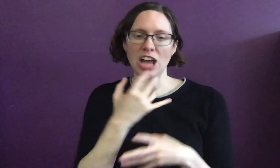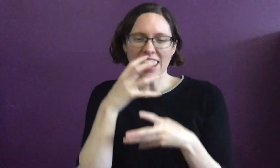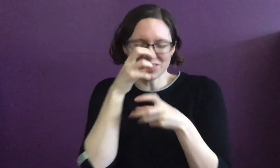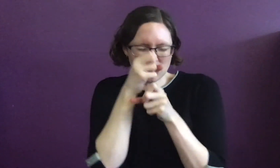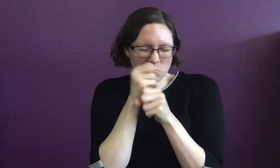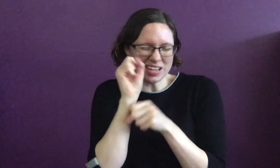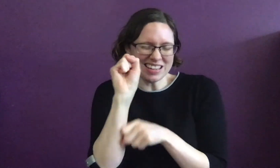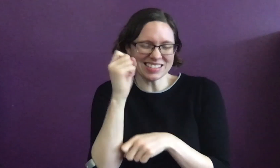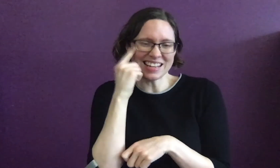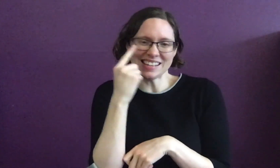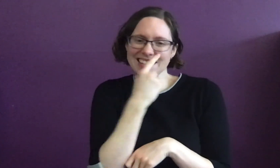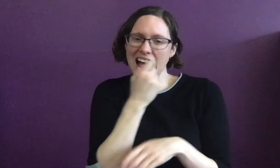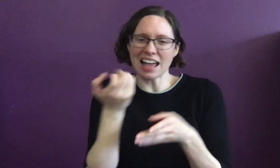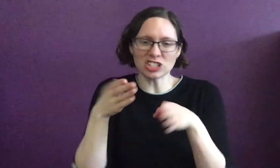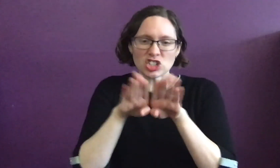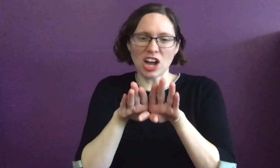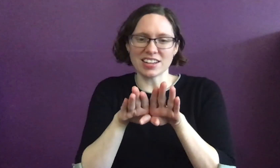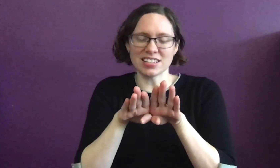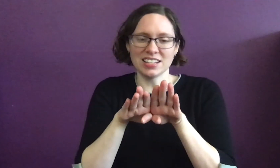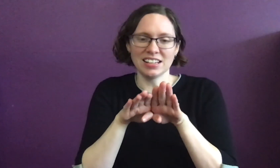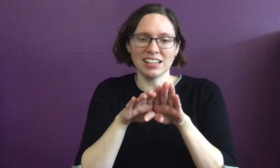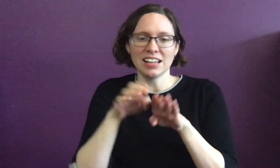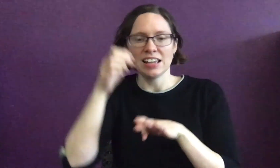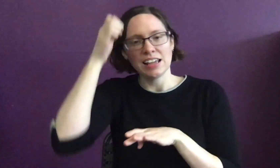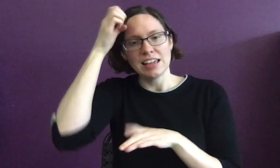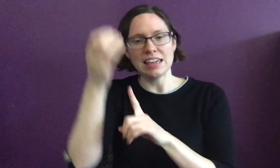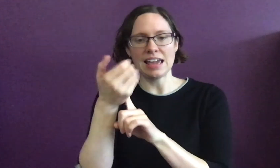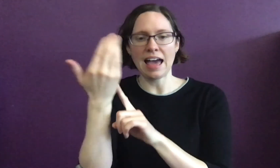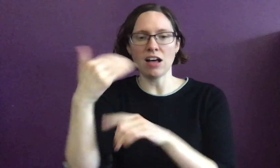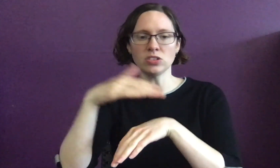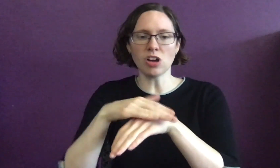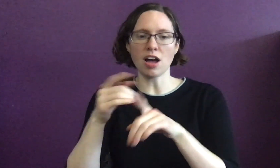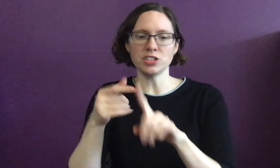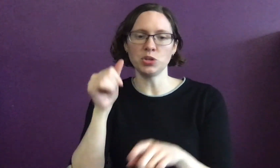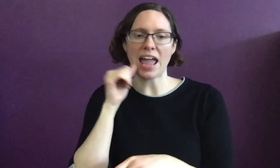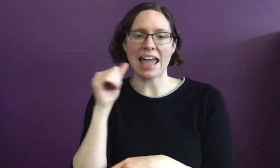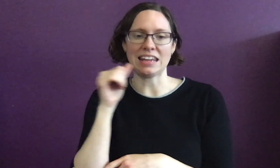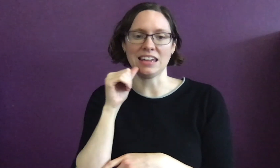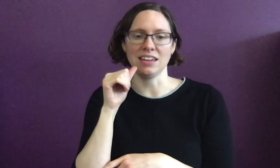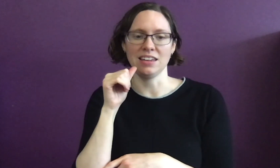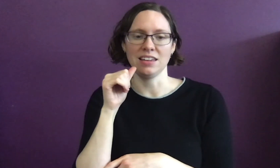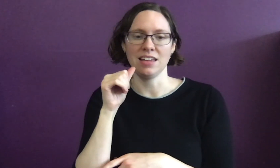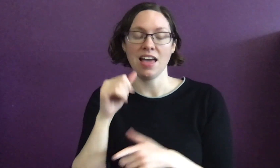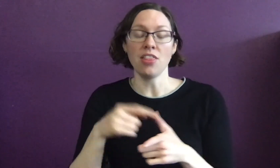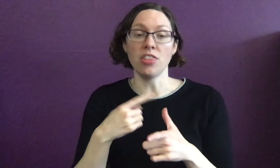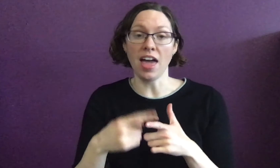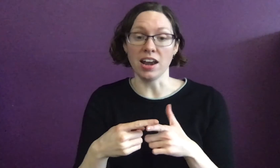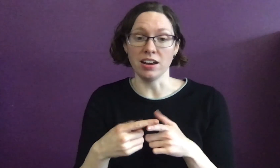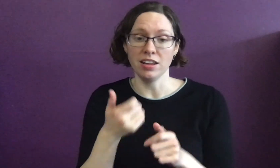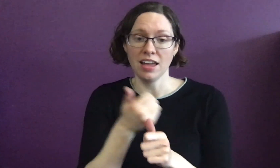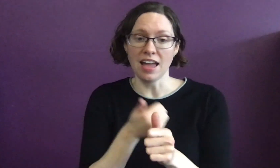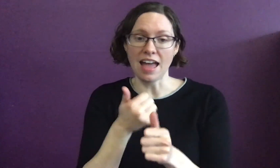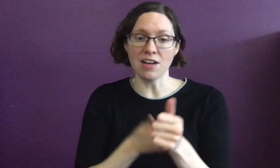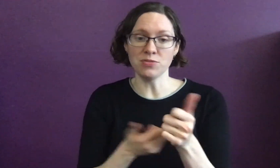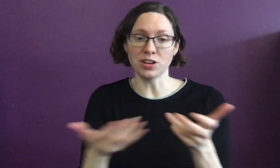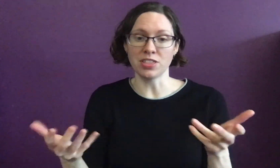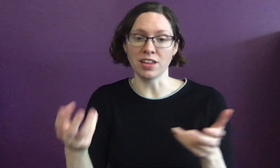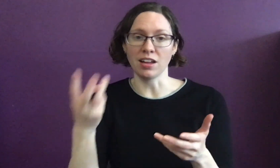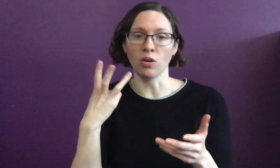Jack squeezed his eyes shut. He held on to Annie. Then everything